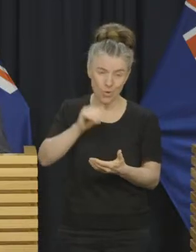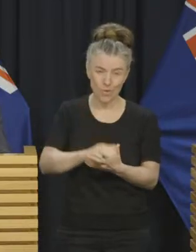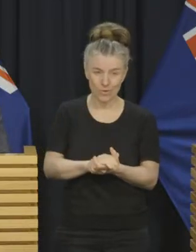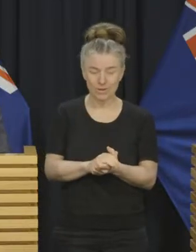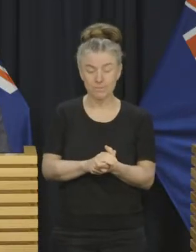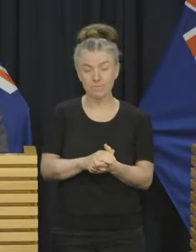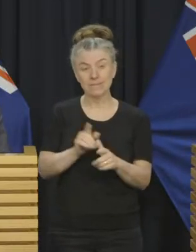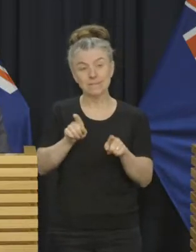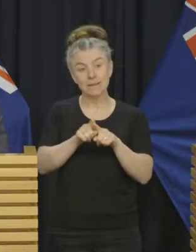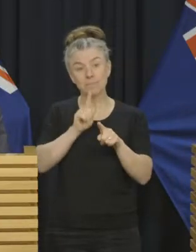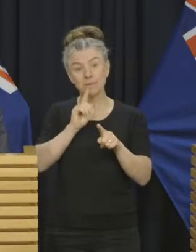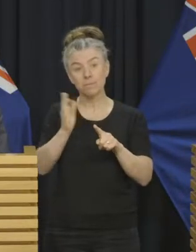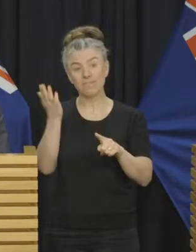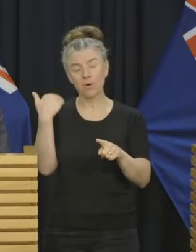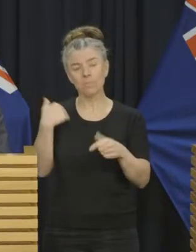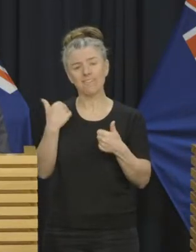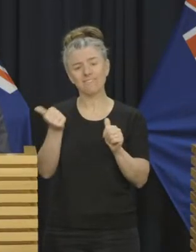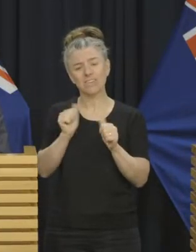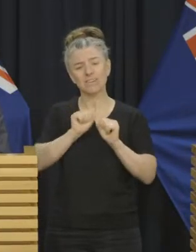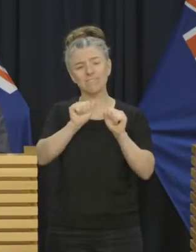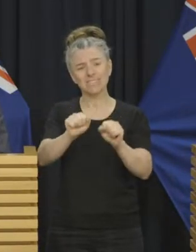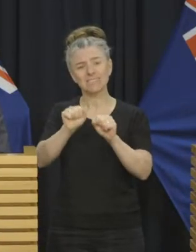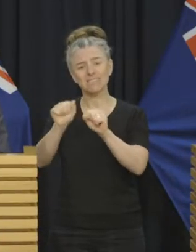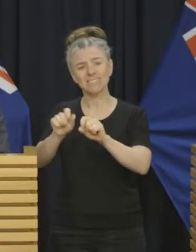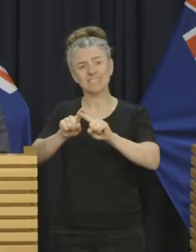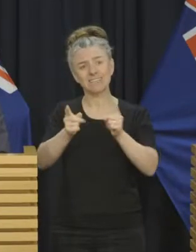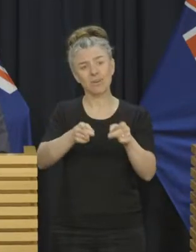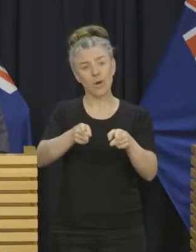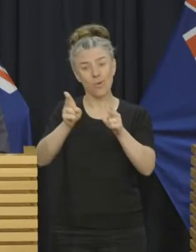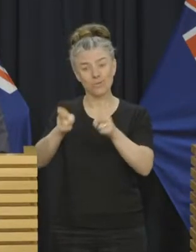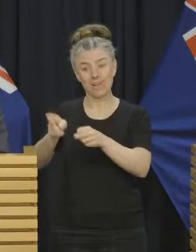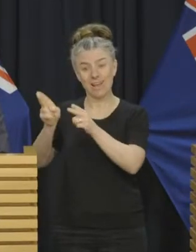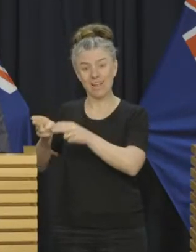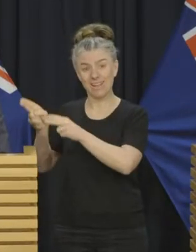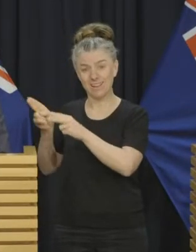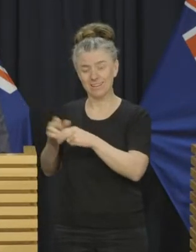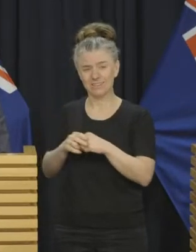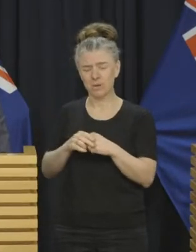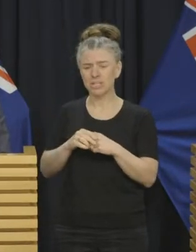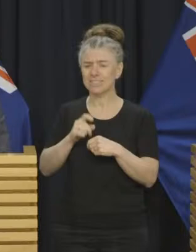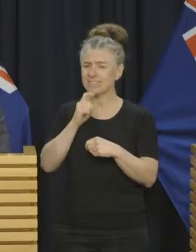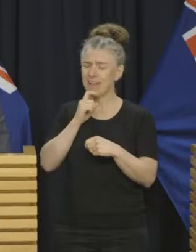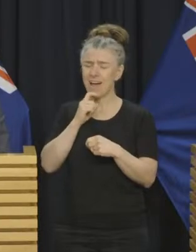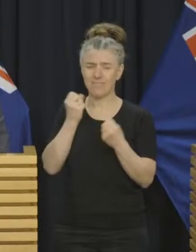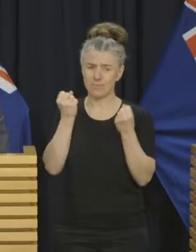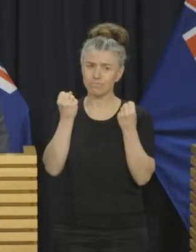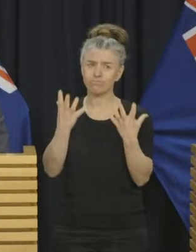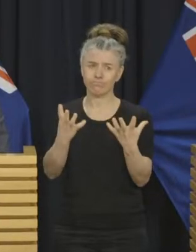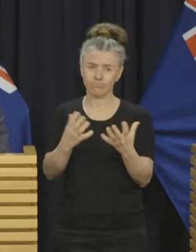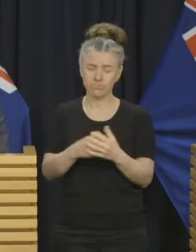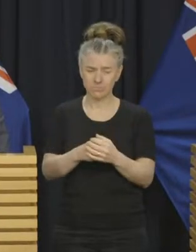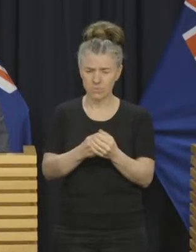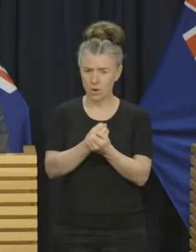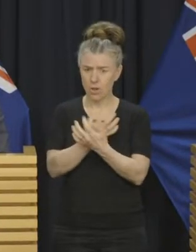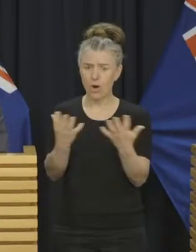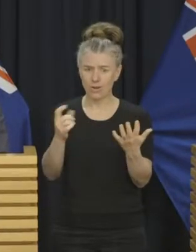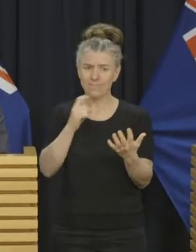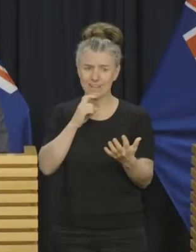As I've mentioned before, I've been to visit several of these facilities now. They are highly staffed, so there are quite a few